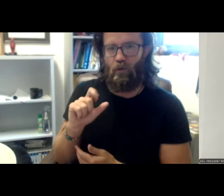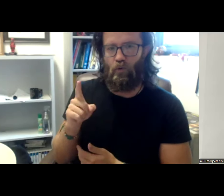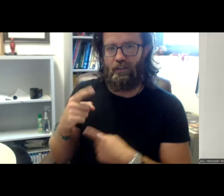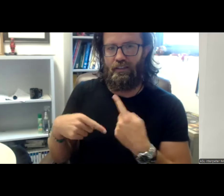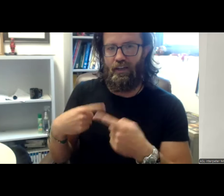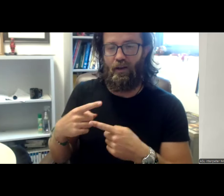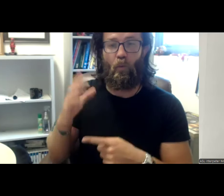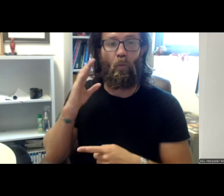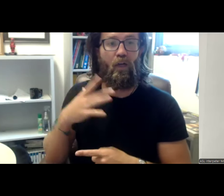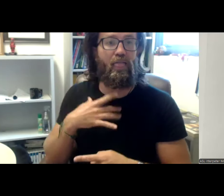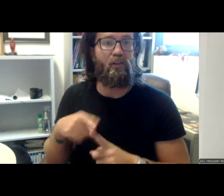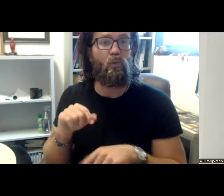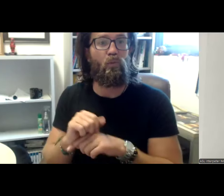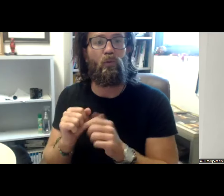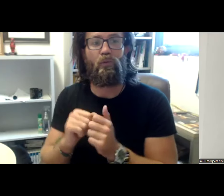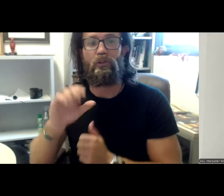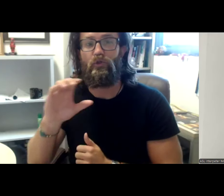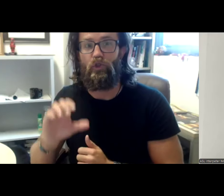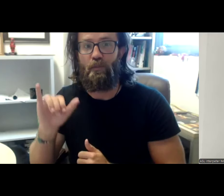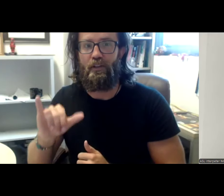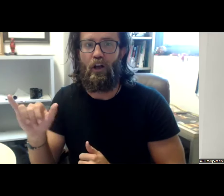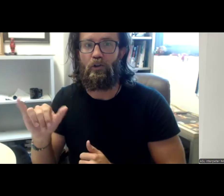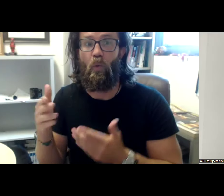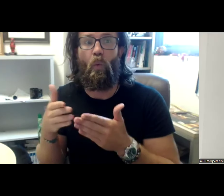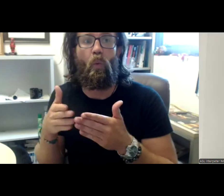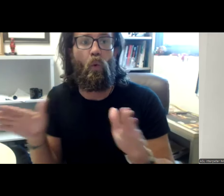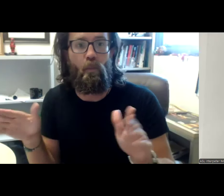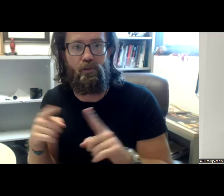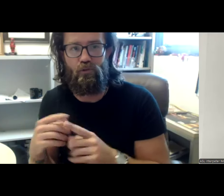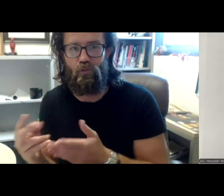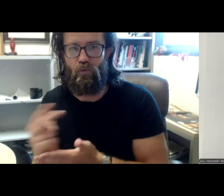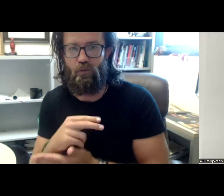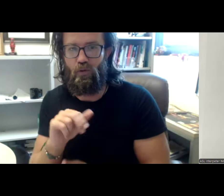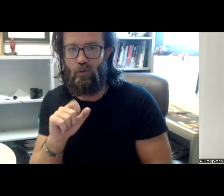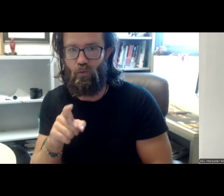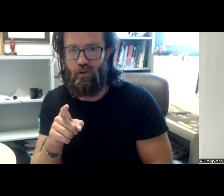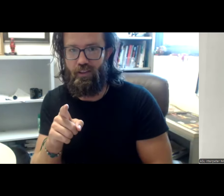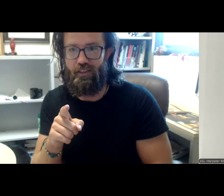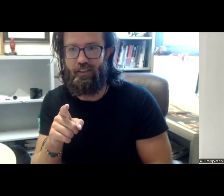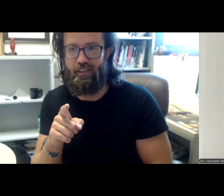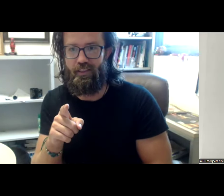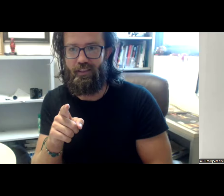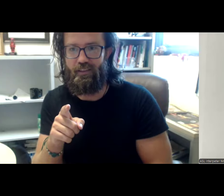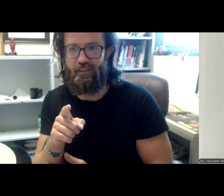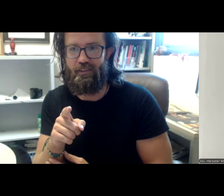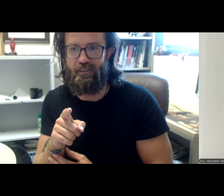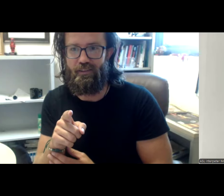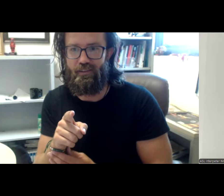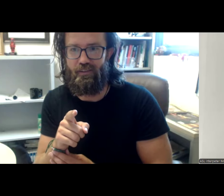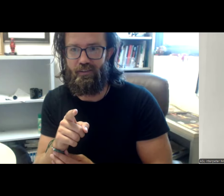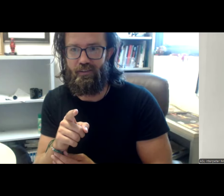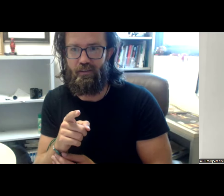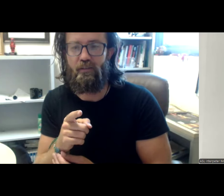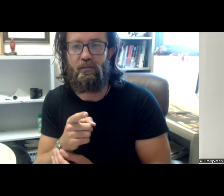maybe if somebody needs to review and needs a little more practice, or somebody is really comfortable. So I'll have